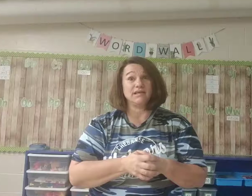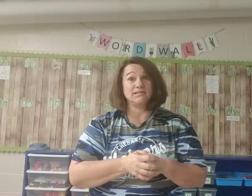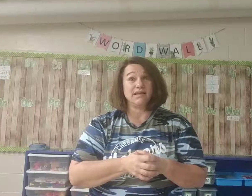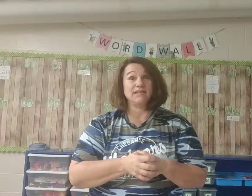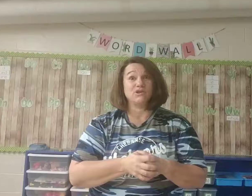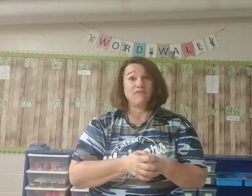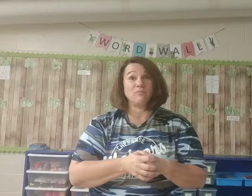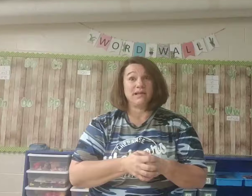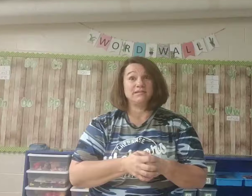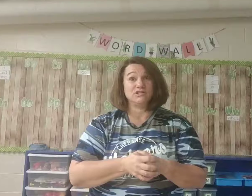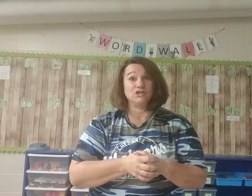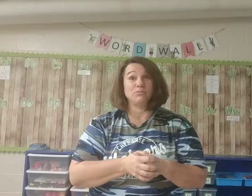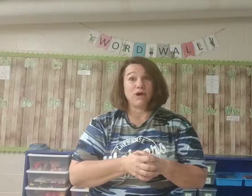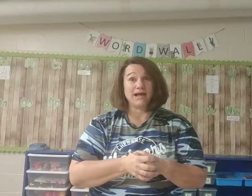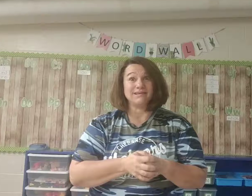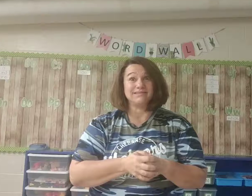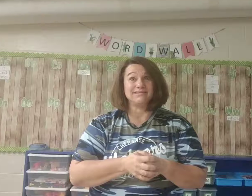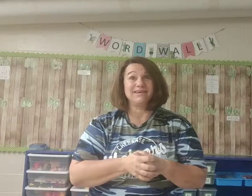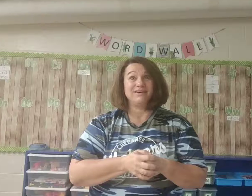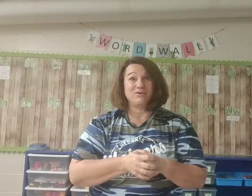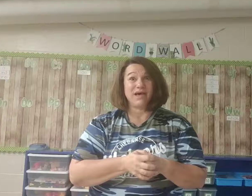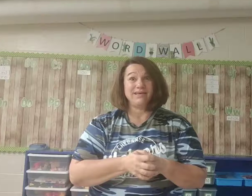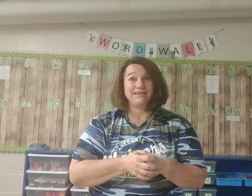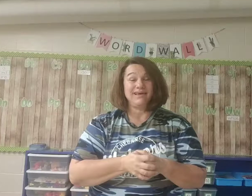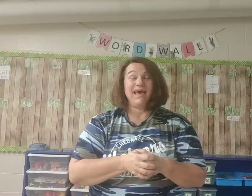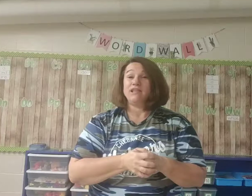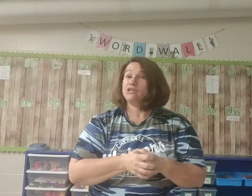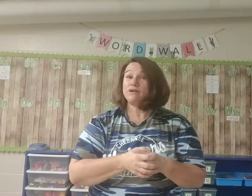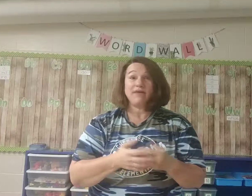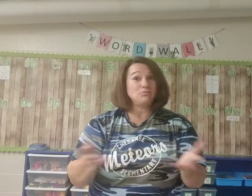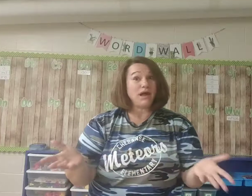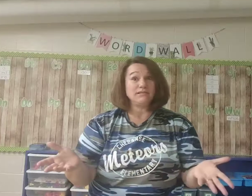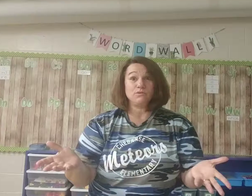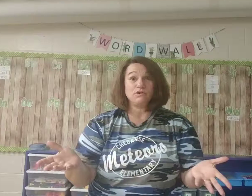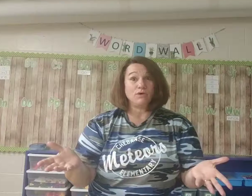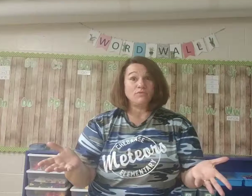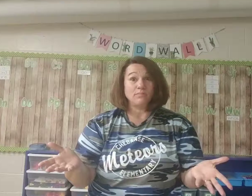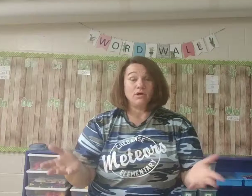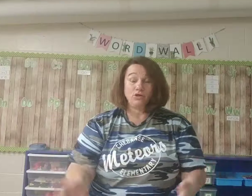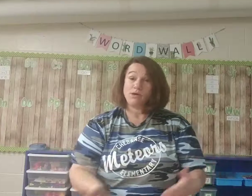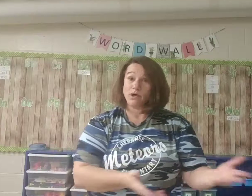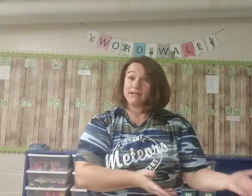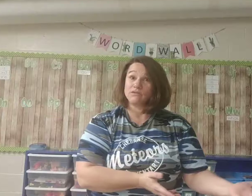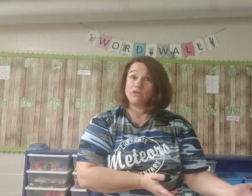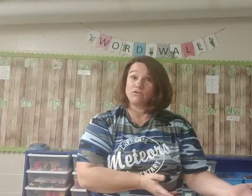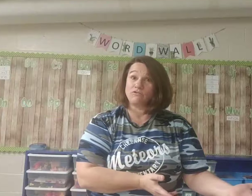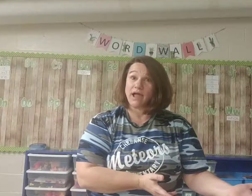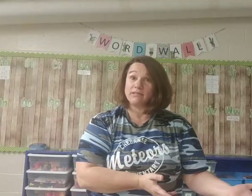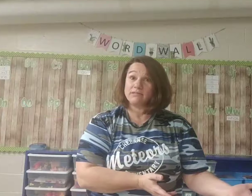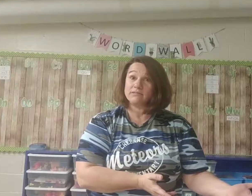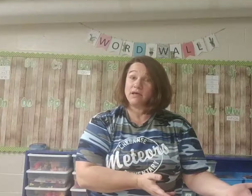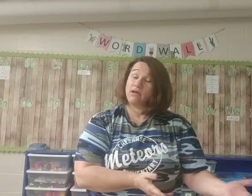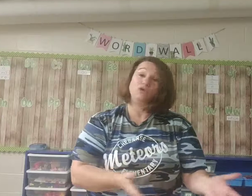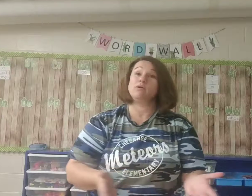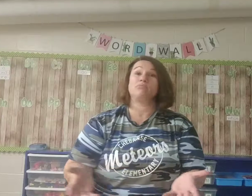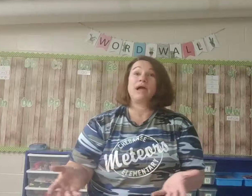lesson again so everybody gets a turn to practice, okay? And you don't have to practice with a grown-up. You can practice with your friends. You can